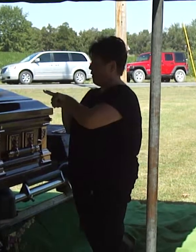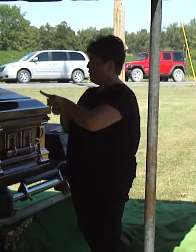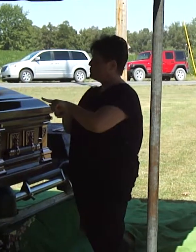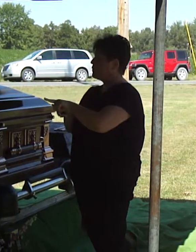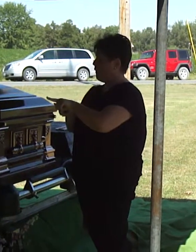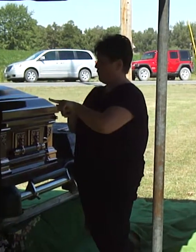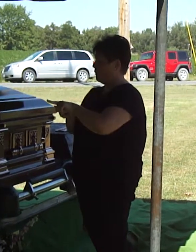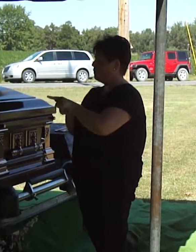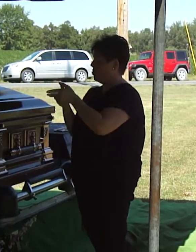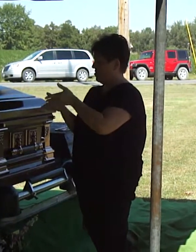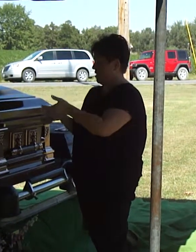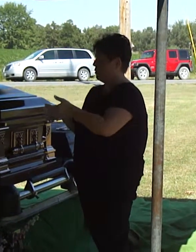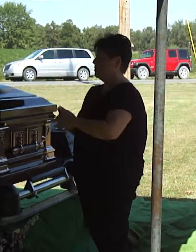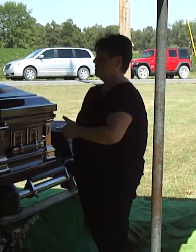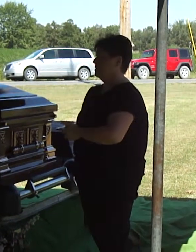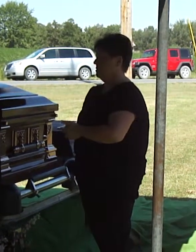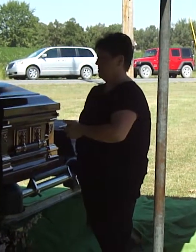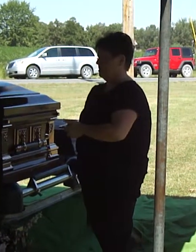be also."